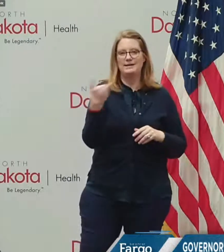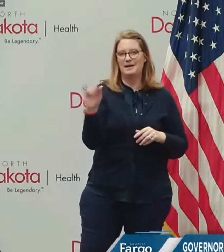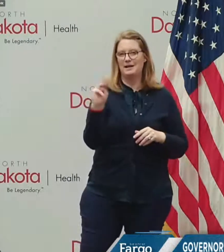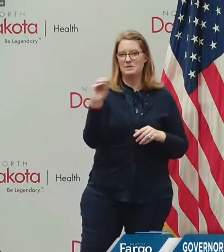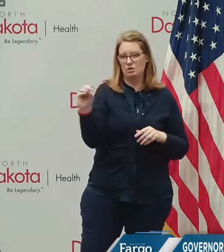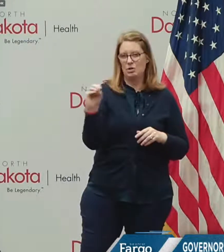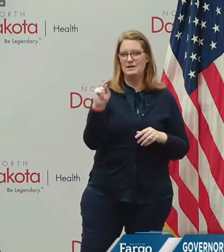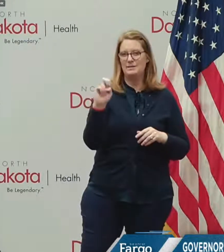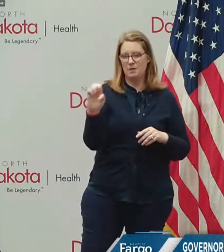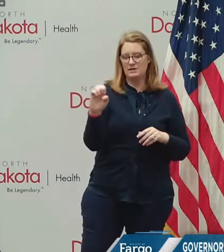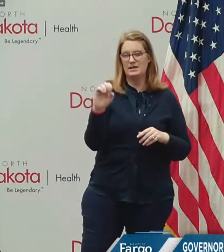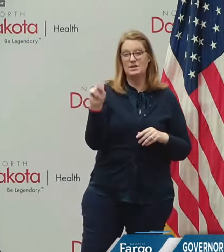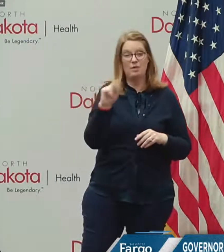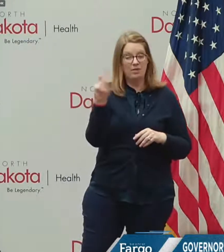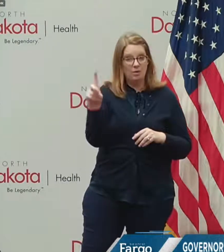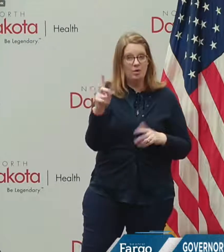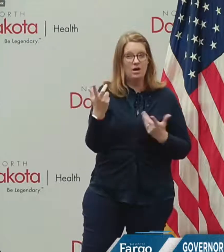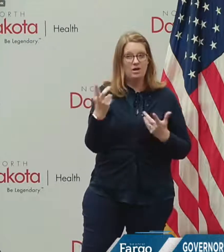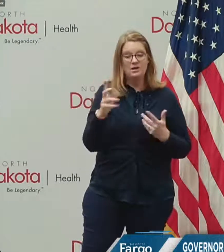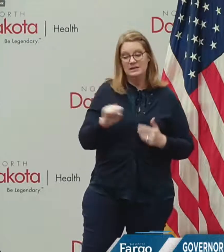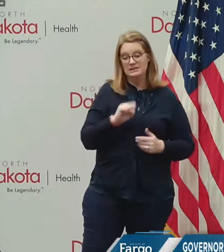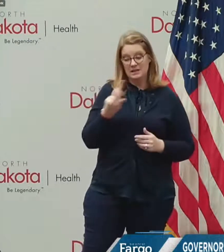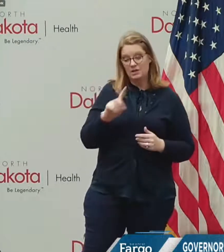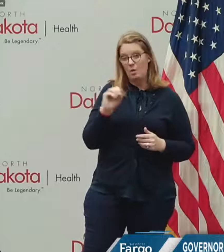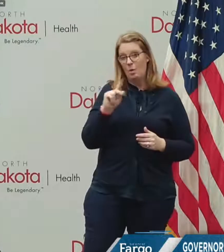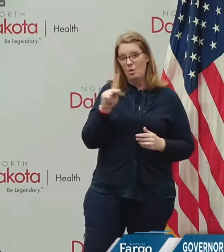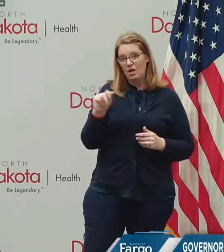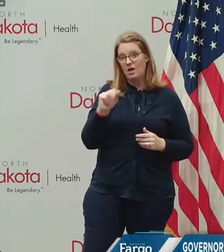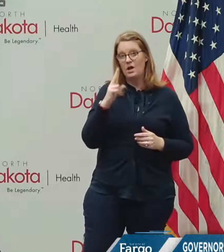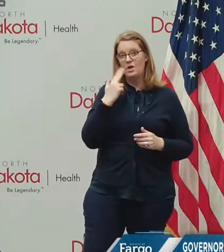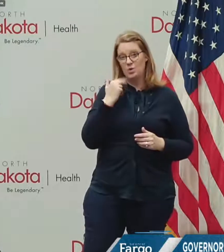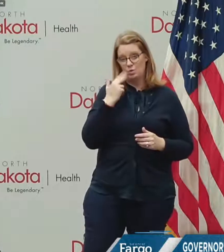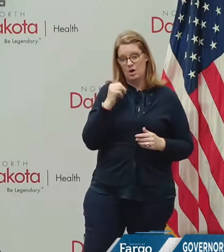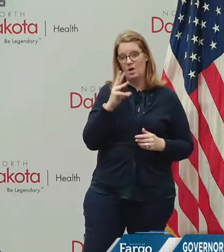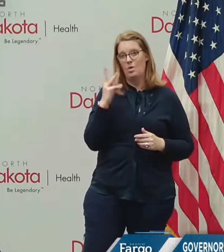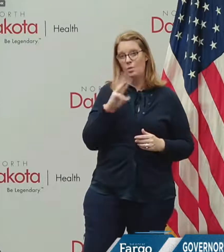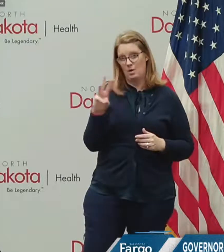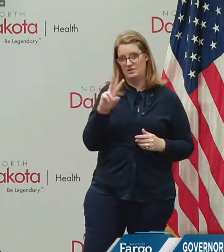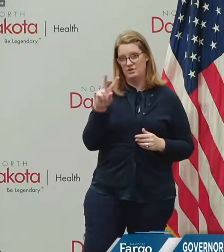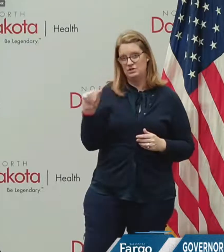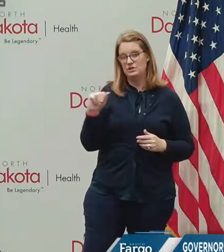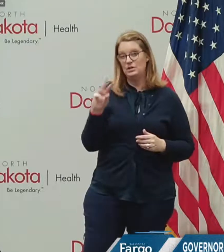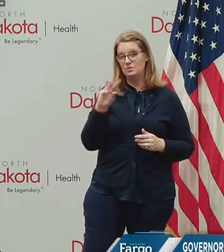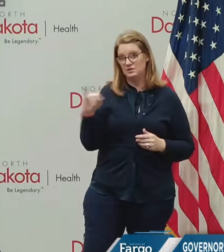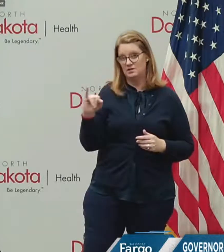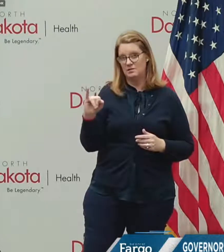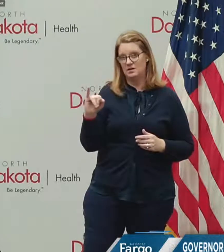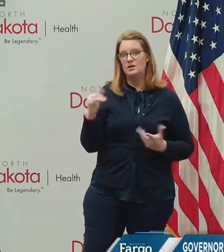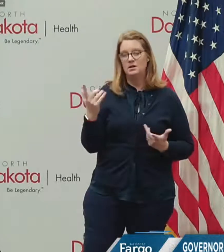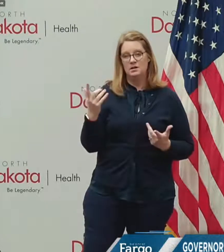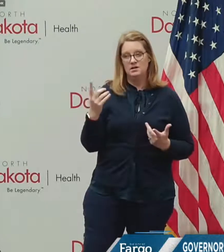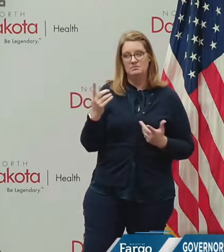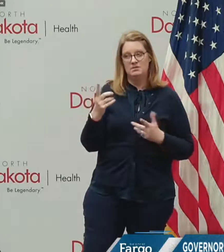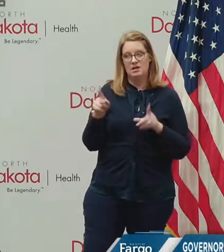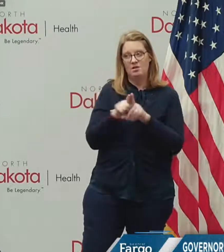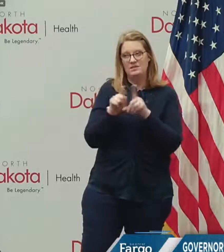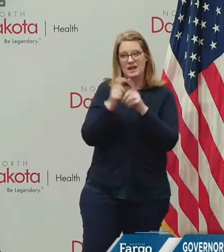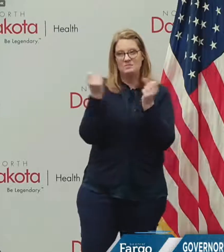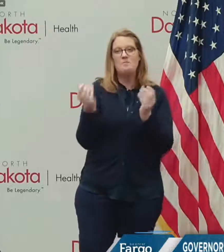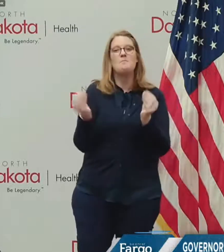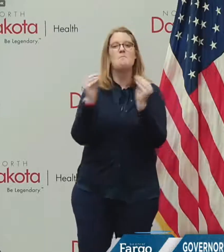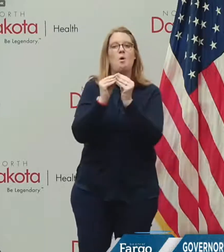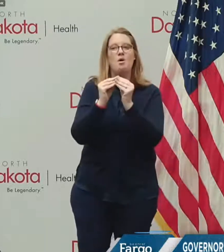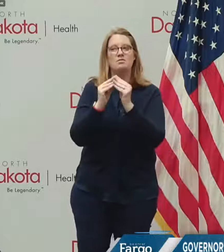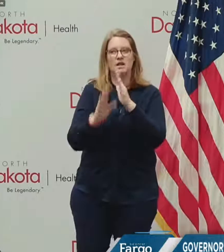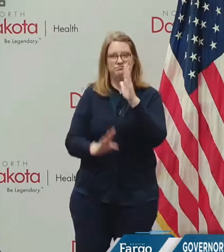Missouri, Nebraska, North Dakota, South Dakota, Oklahoma, Utah, West Virginia, and Wisconsin. So, however, through